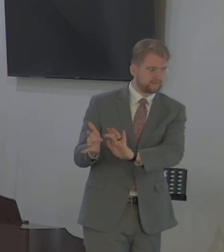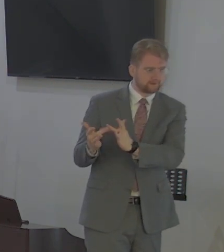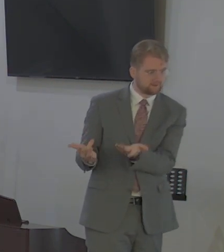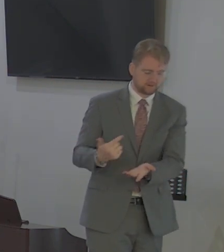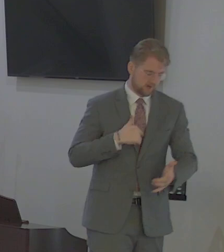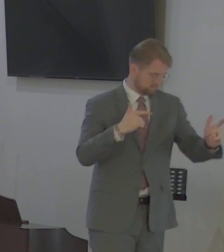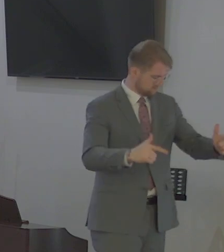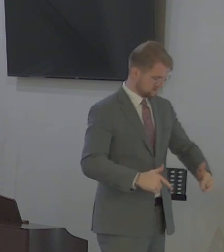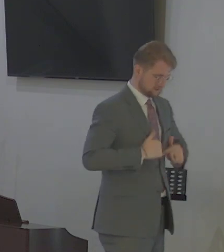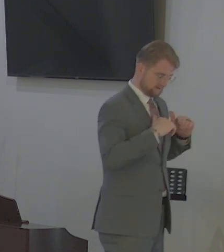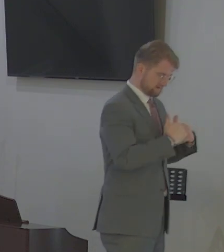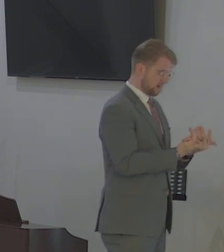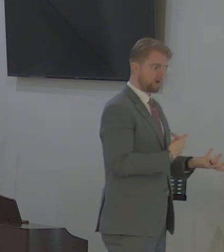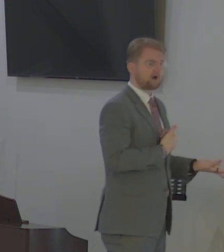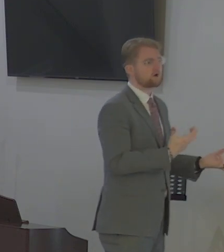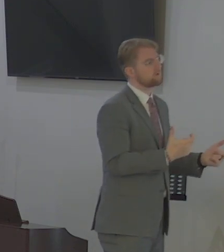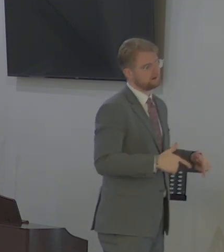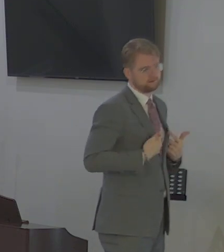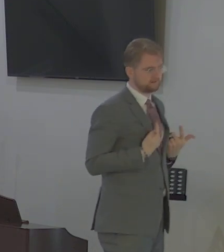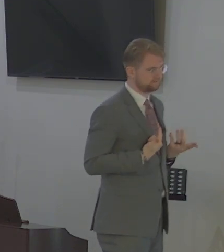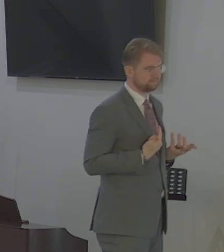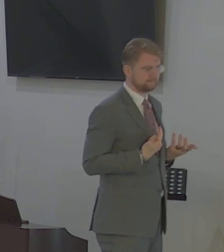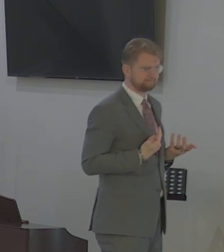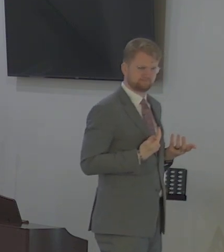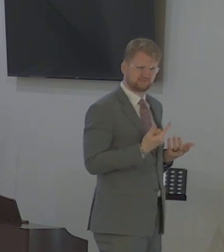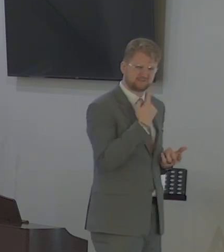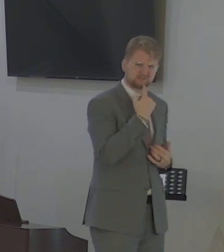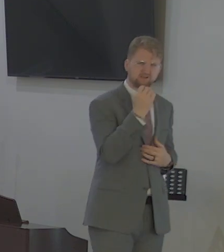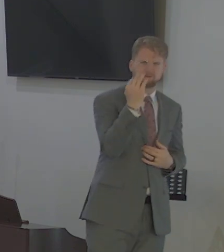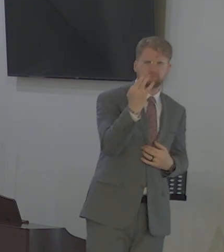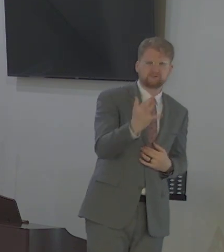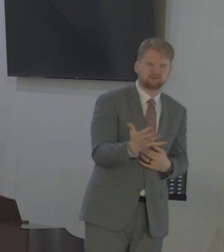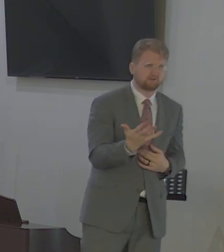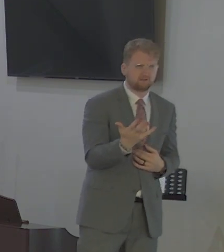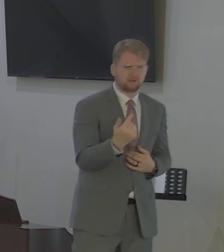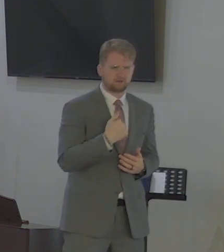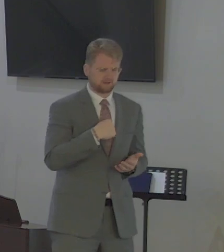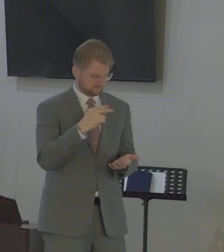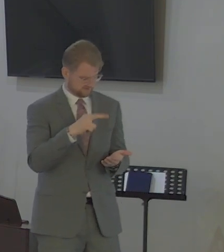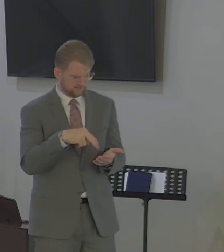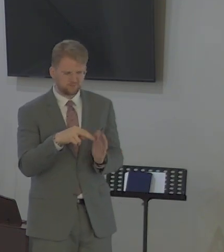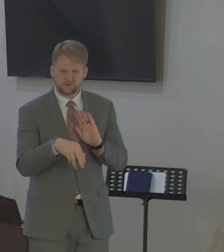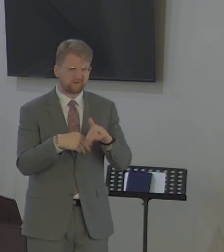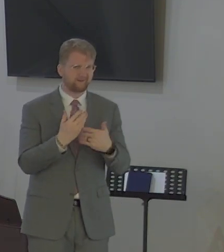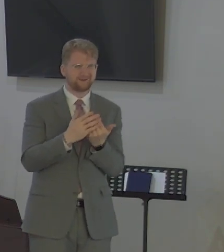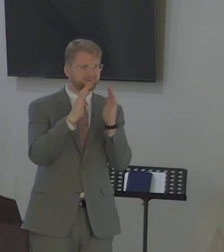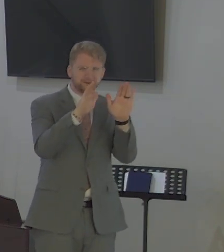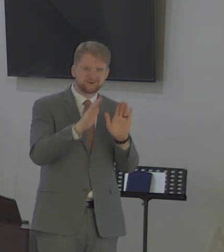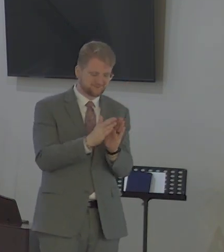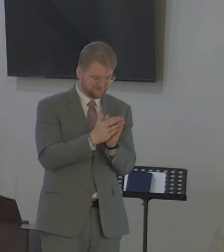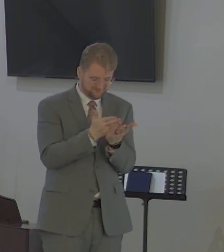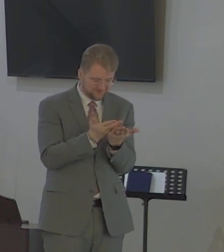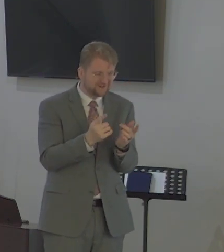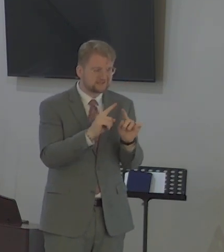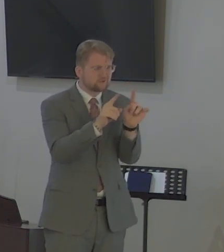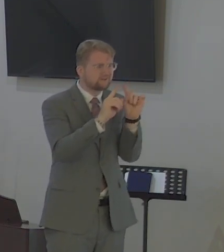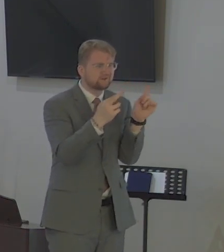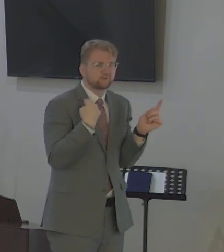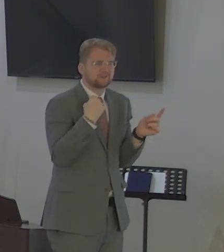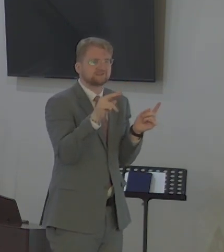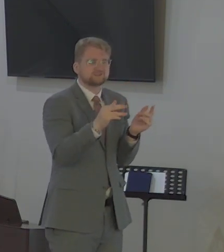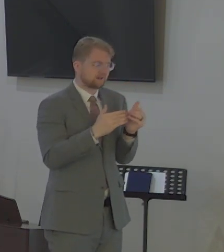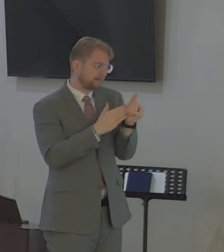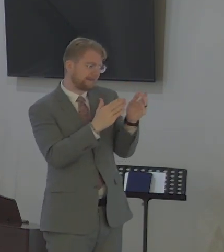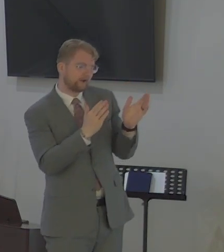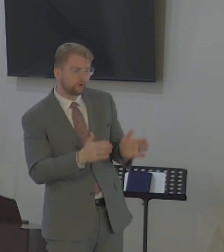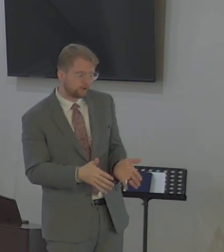going to live the way that I want to live. Now, you might be saying, well, preacher, I read all these wonderful books by all these different religious individuals, and